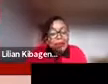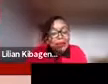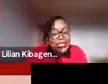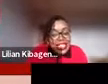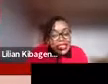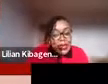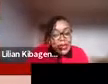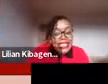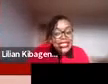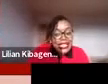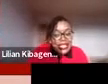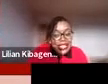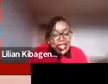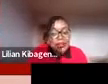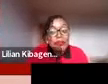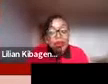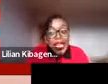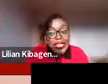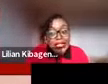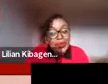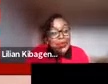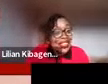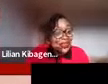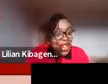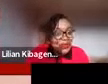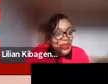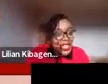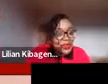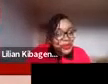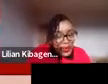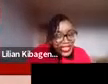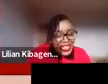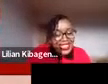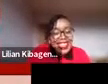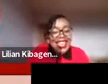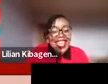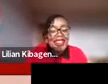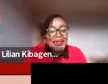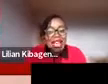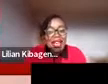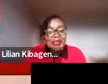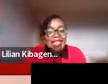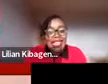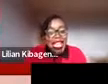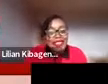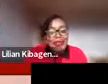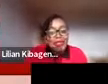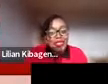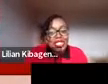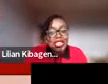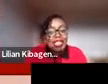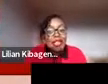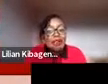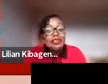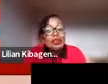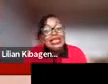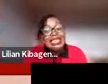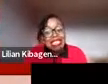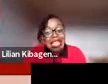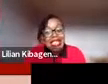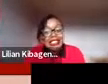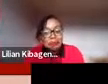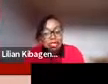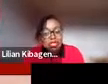impaired, represented by Ezekiel Boaz, who's the grand prize winner, and we have Clyde Ochieng